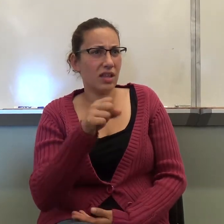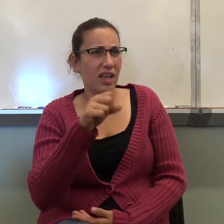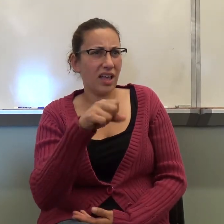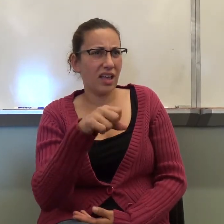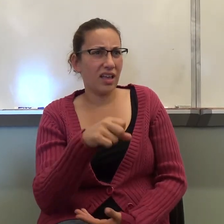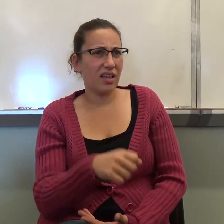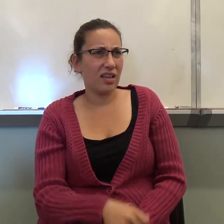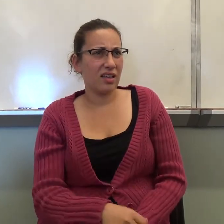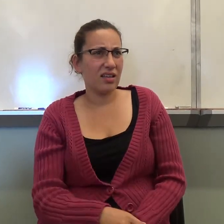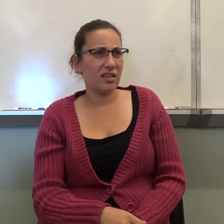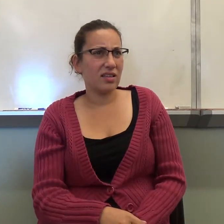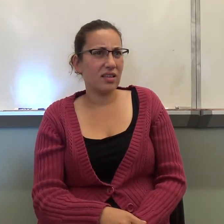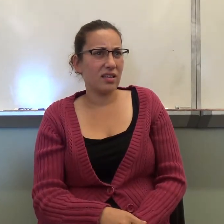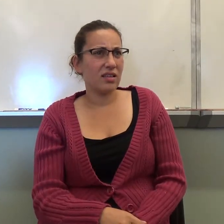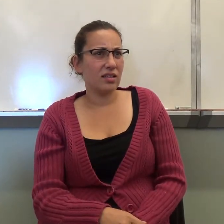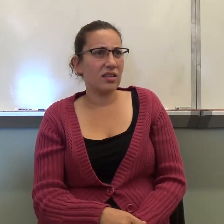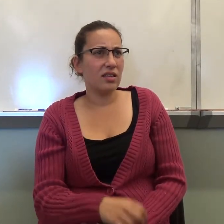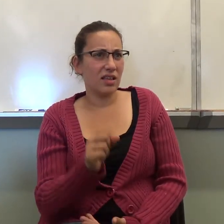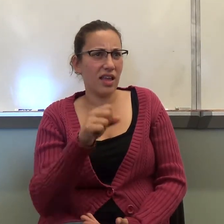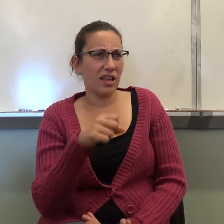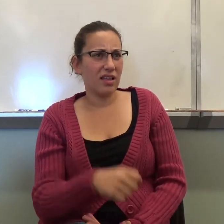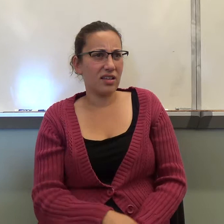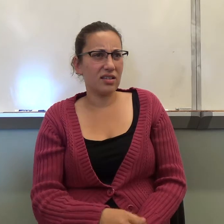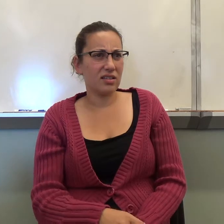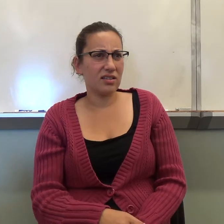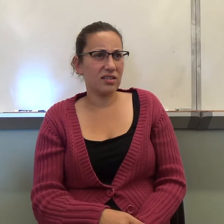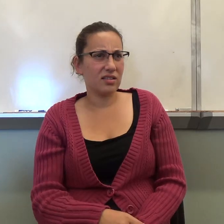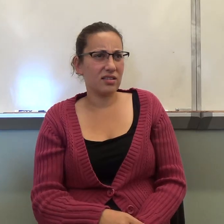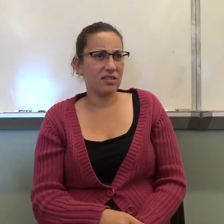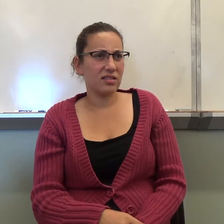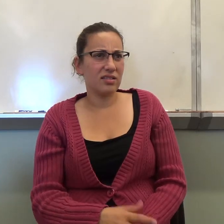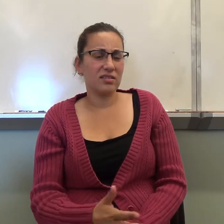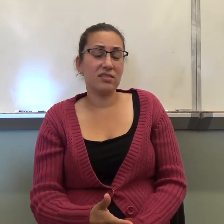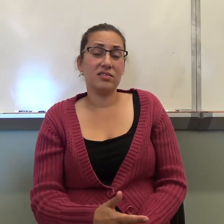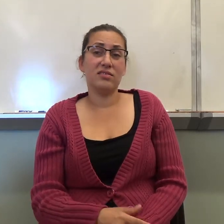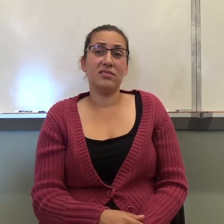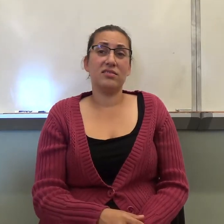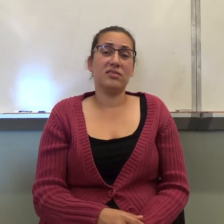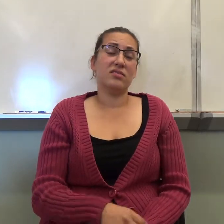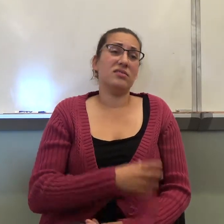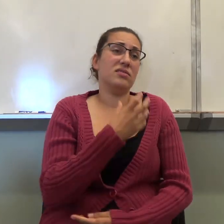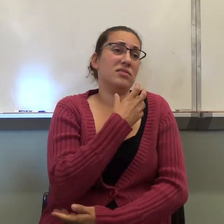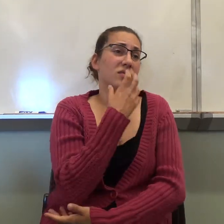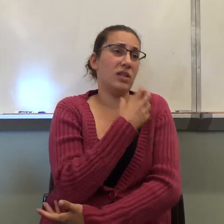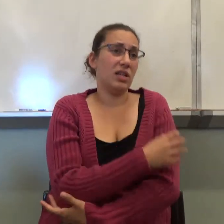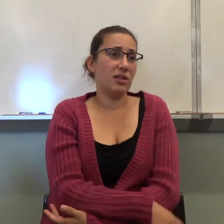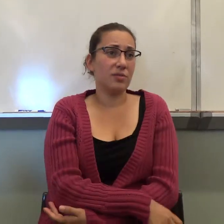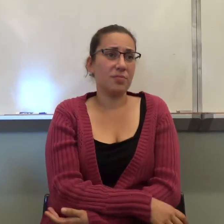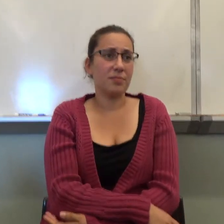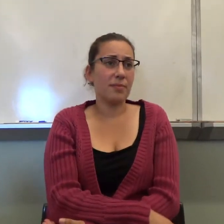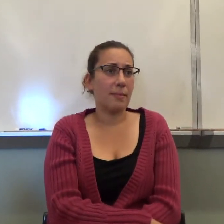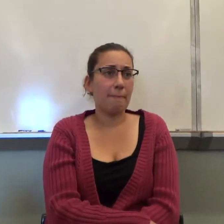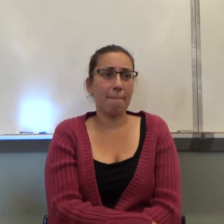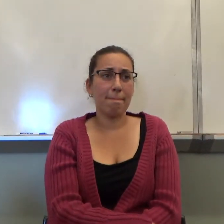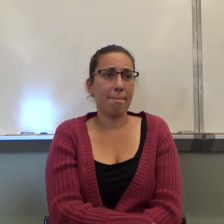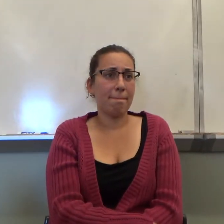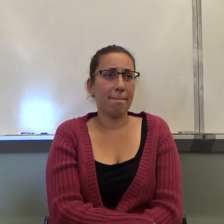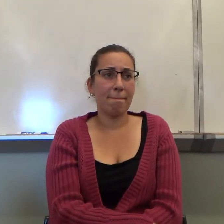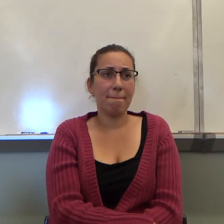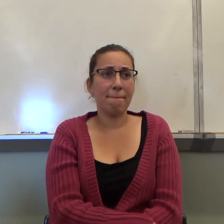that's okay. So in other words, AB does equal BA. There's no question about that. It's not a problem. So yes, these are